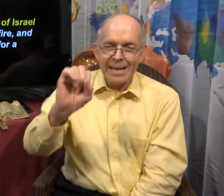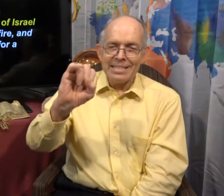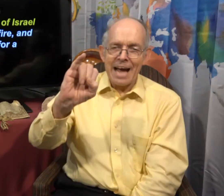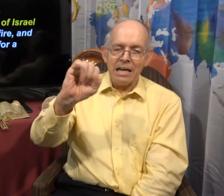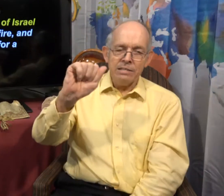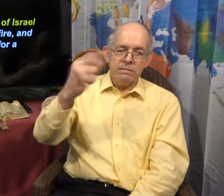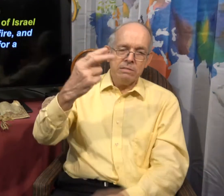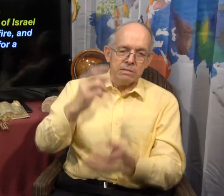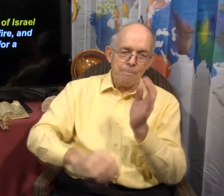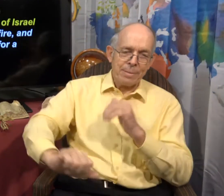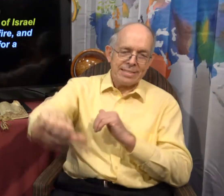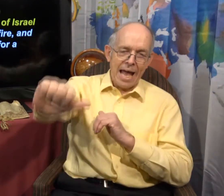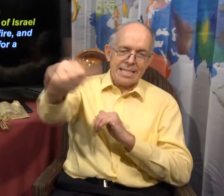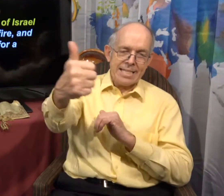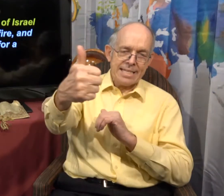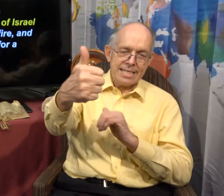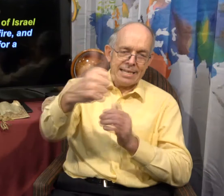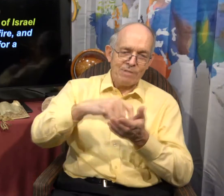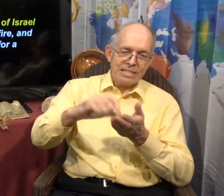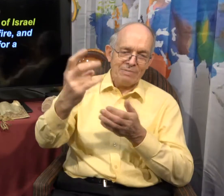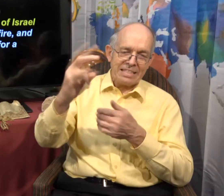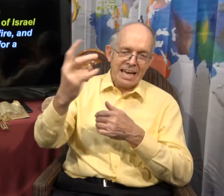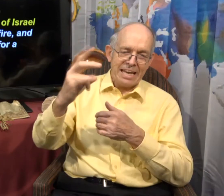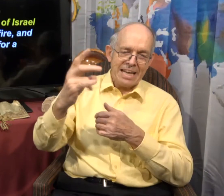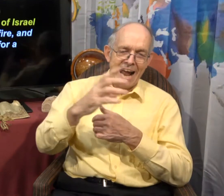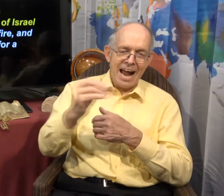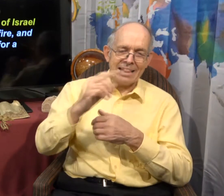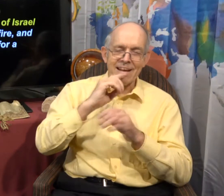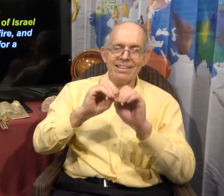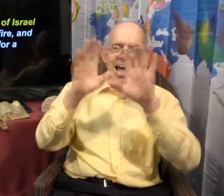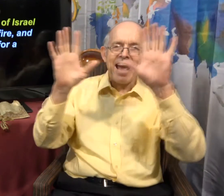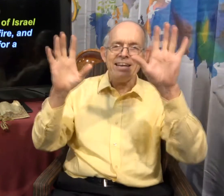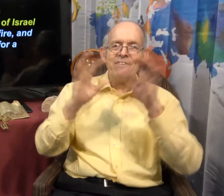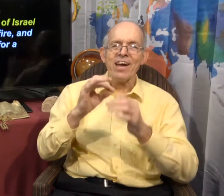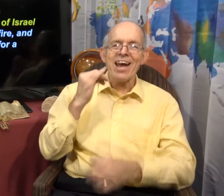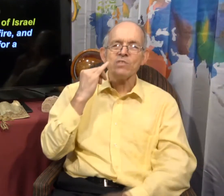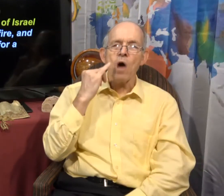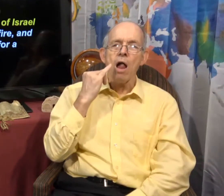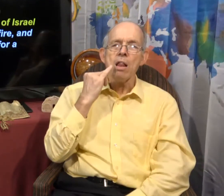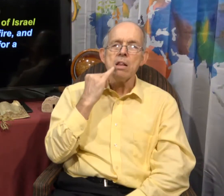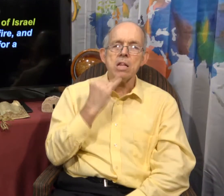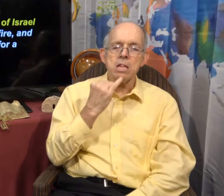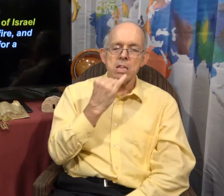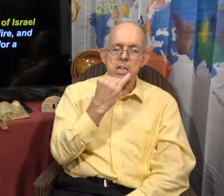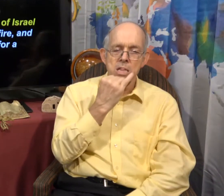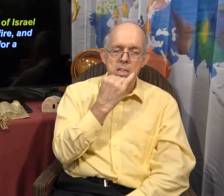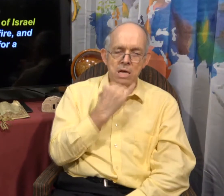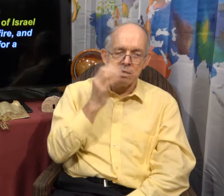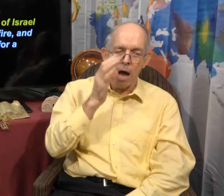Aja, chapter 10, verse 15, and the night of April. The